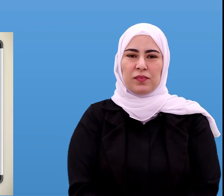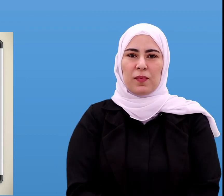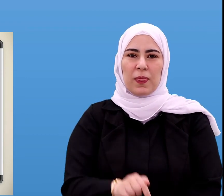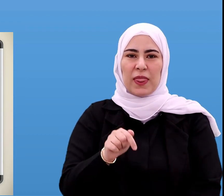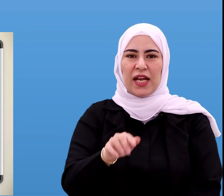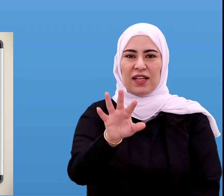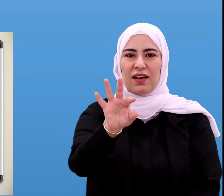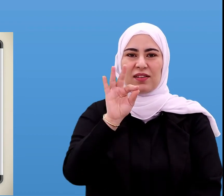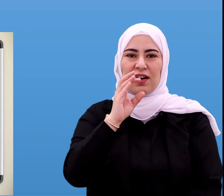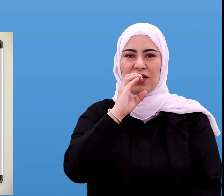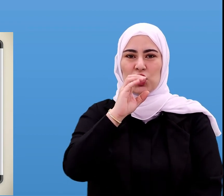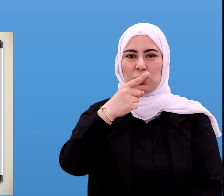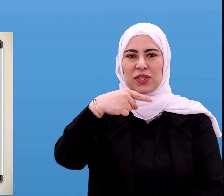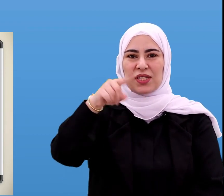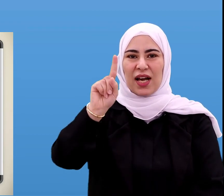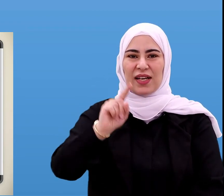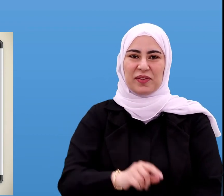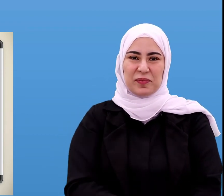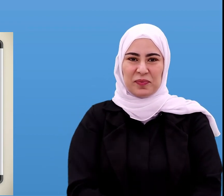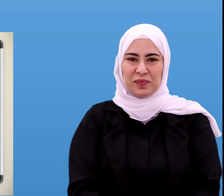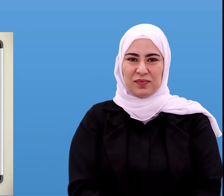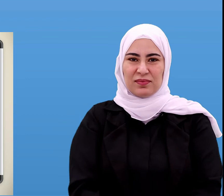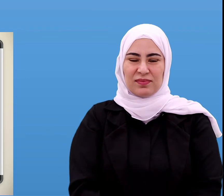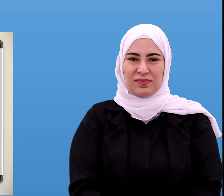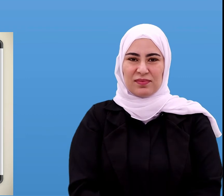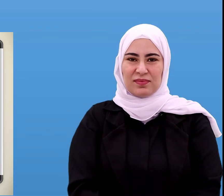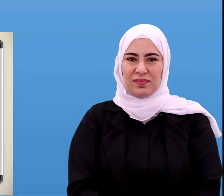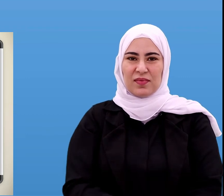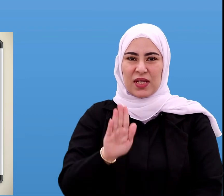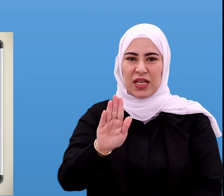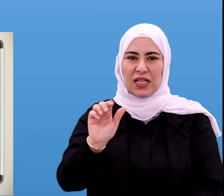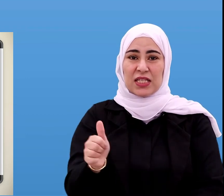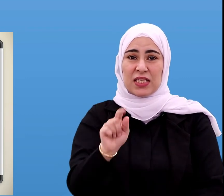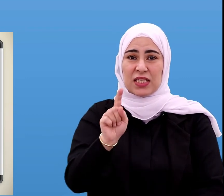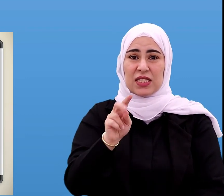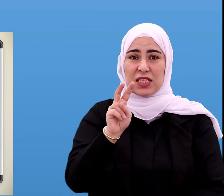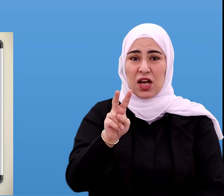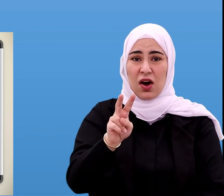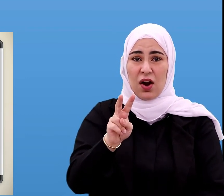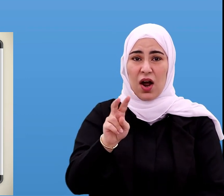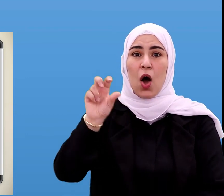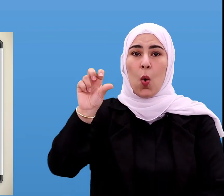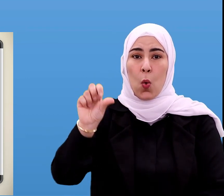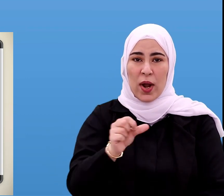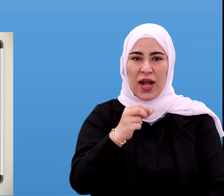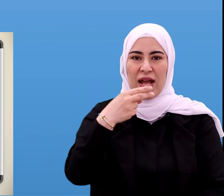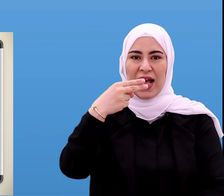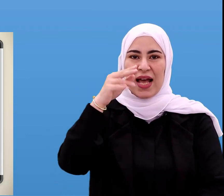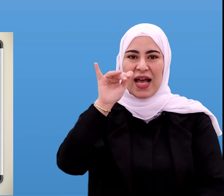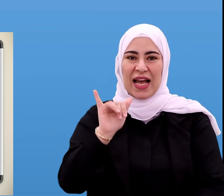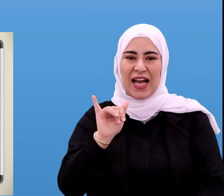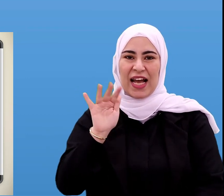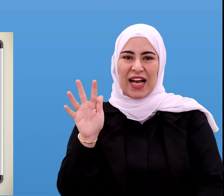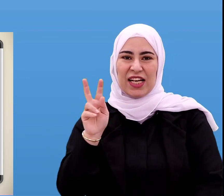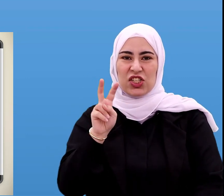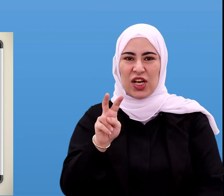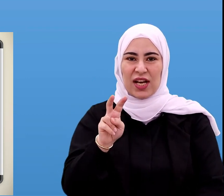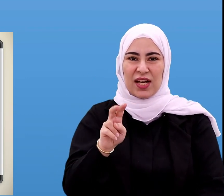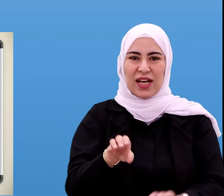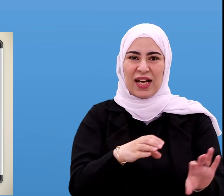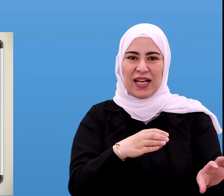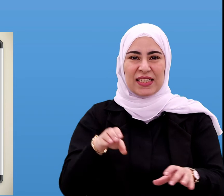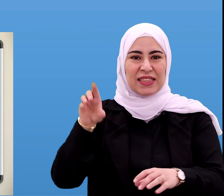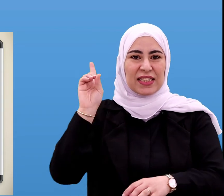Now choose the correct answer and test your understanding. Sarah and Aisha didn't know which road to take